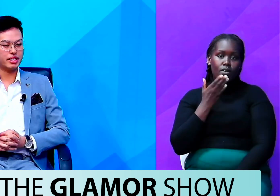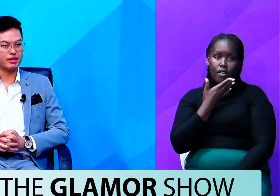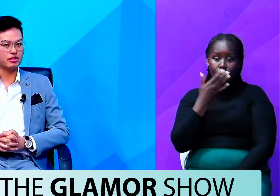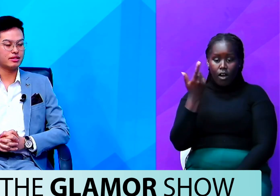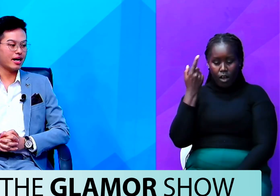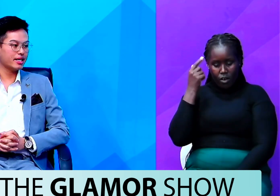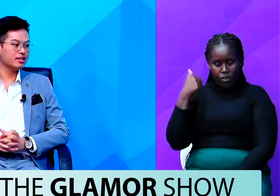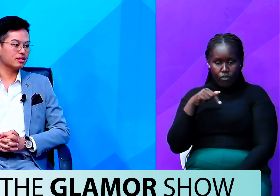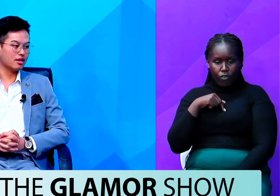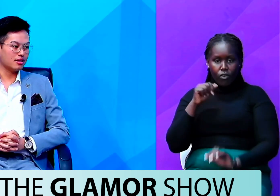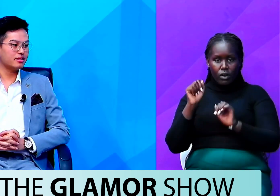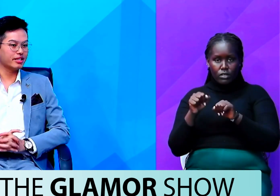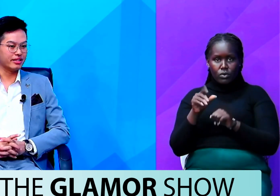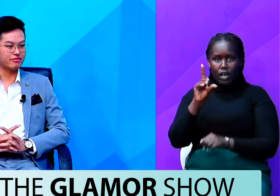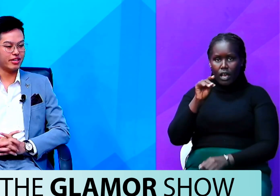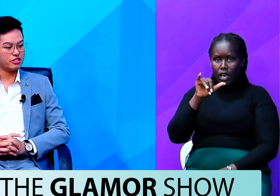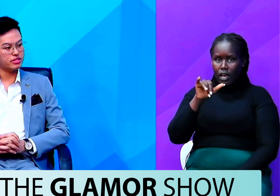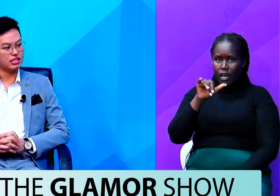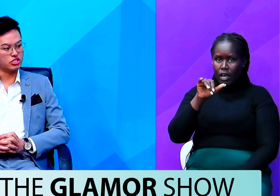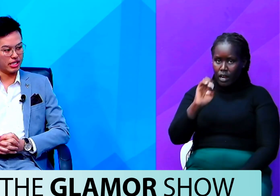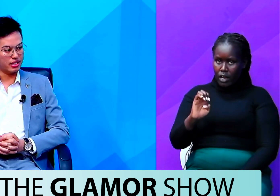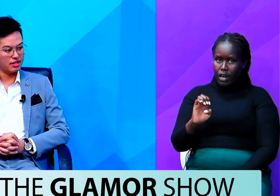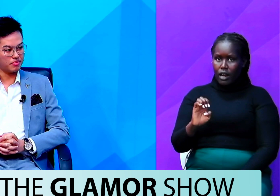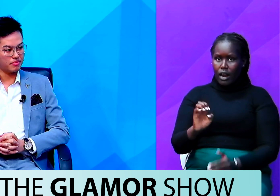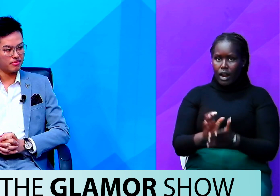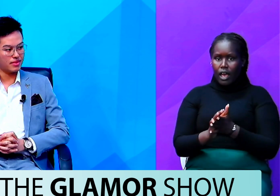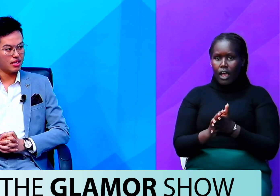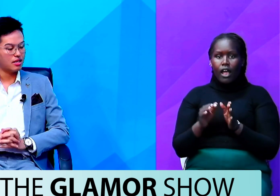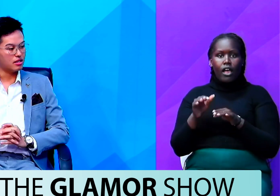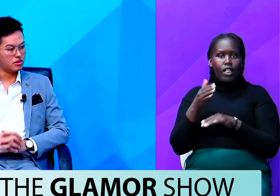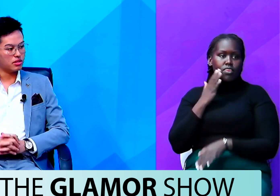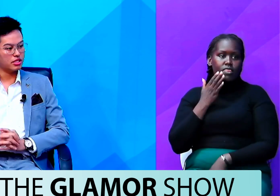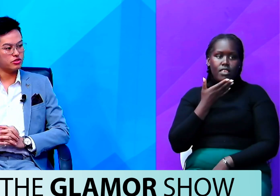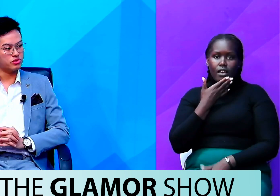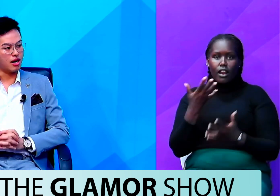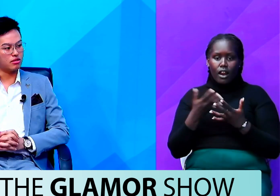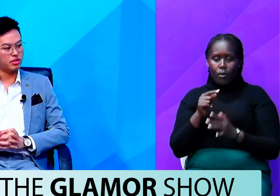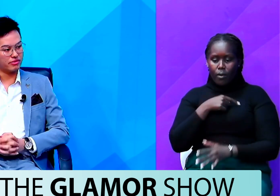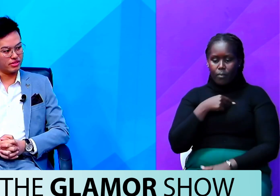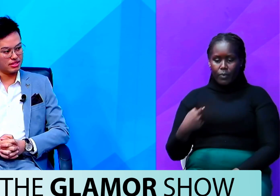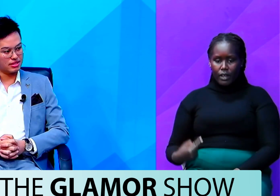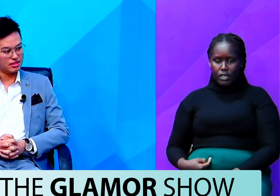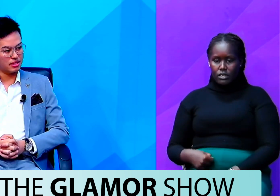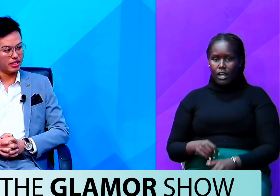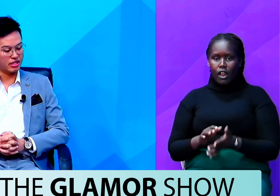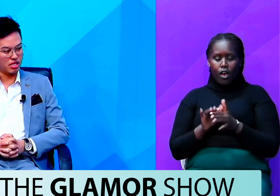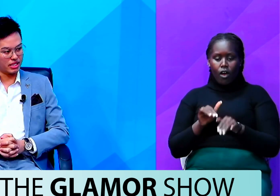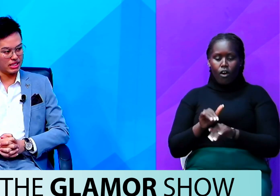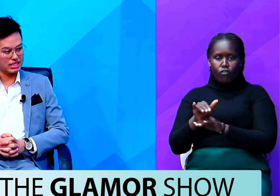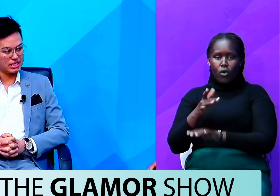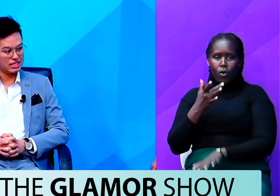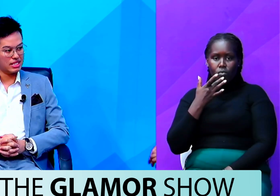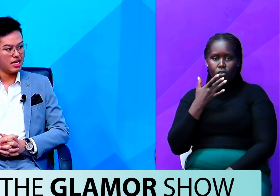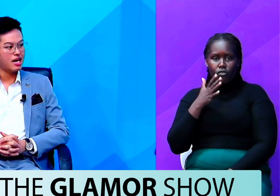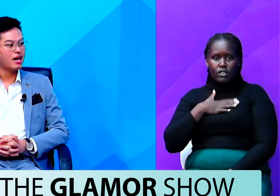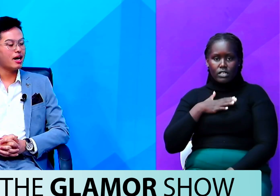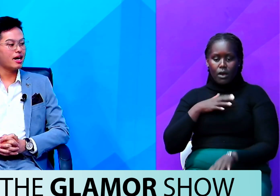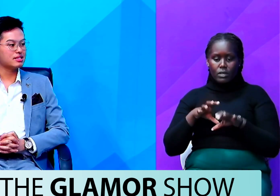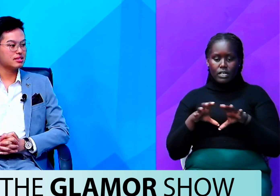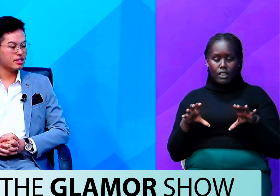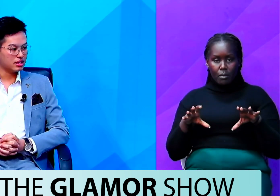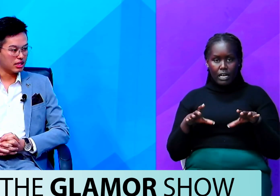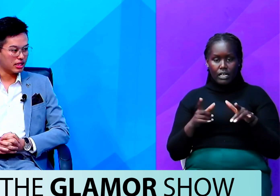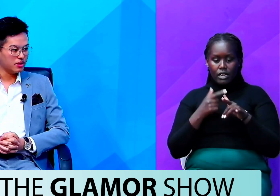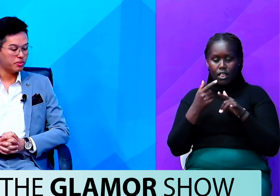we can dye the color in the factory in China according to our preference in the market.